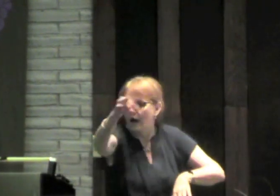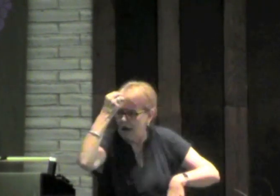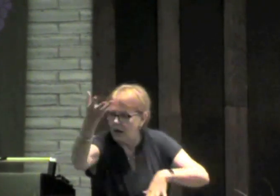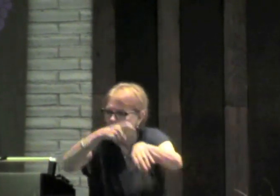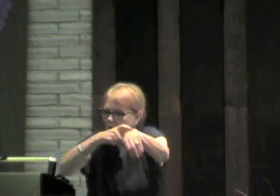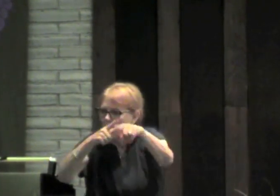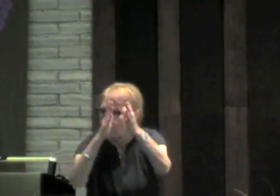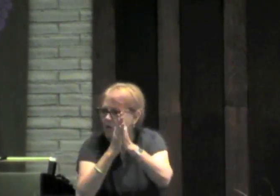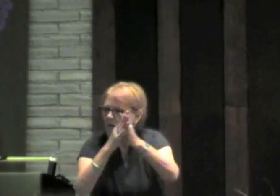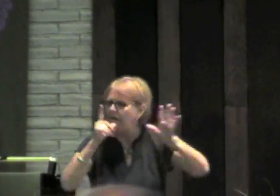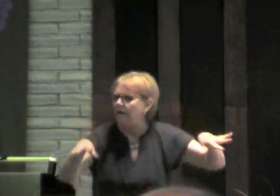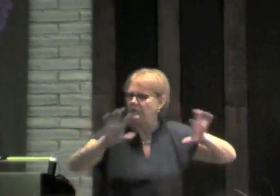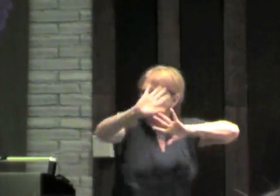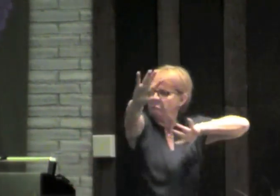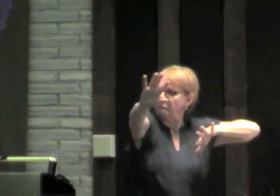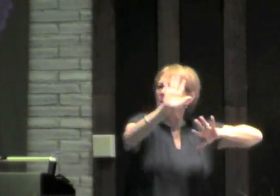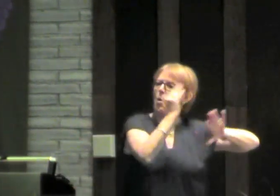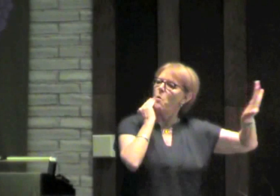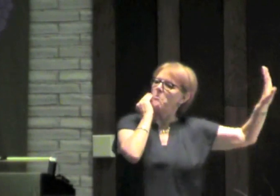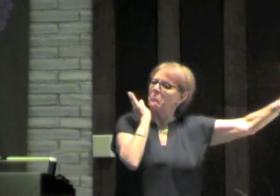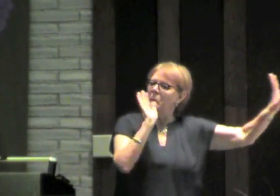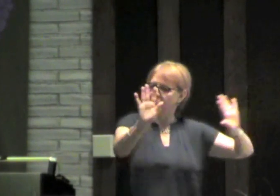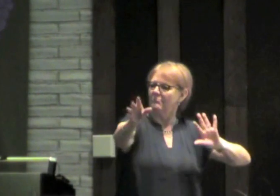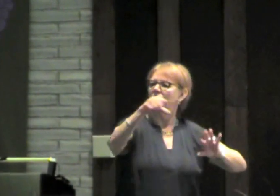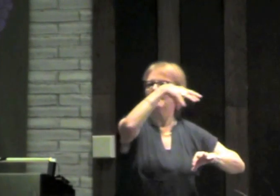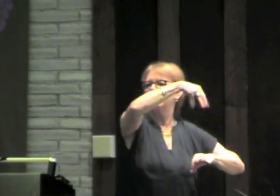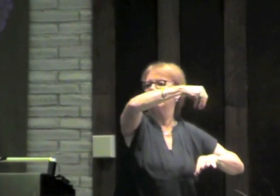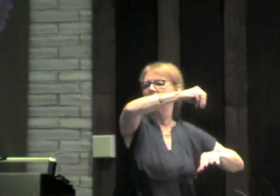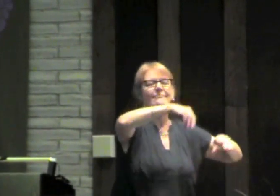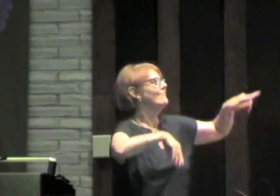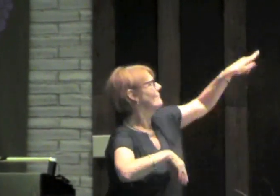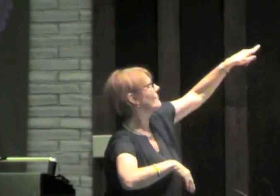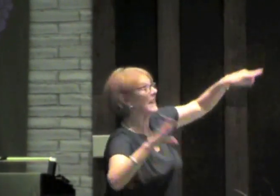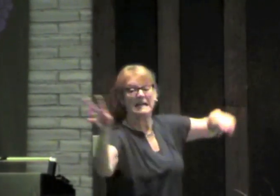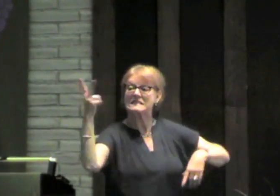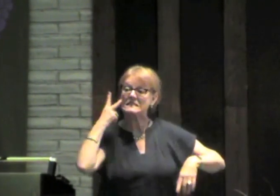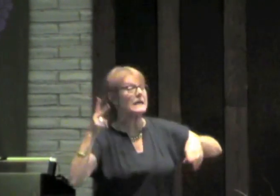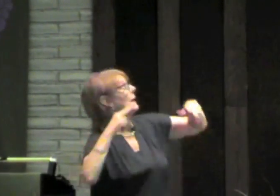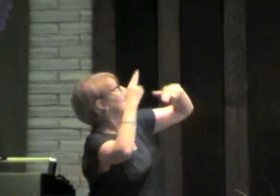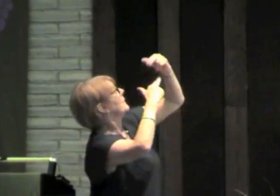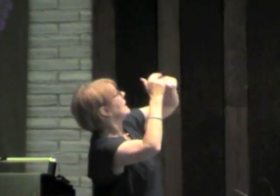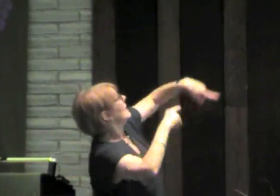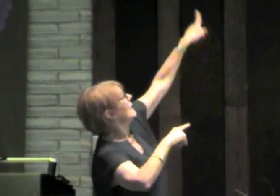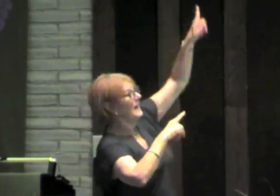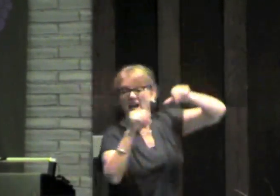figured out a way for her to know when it was time to pray. They didn't need to come and get her in person. They could just use the light